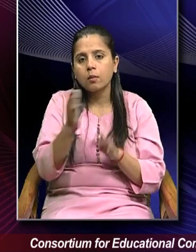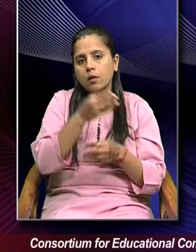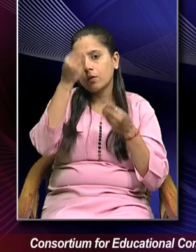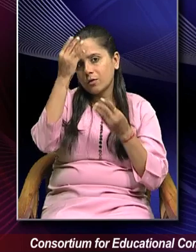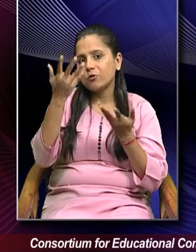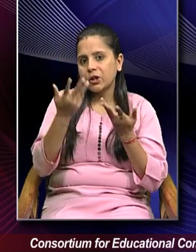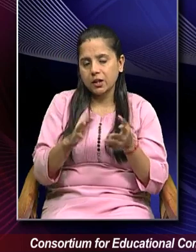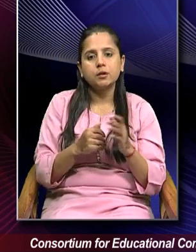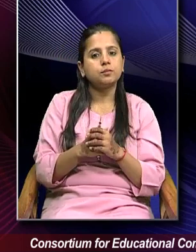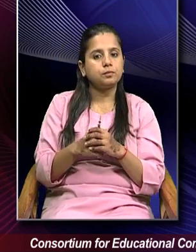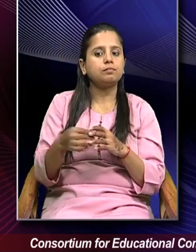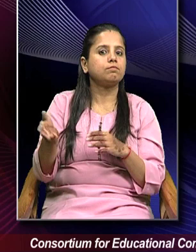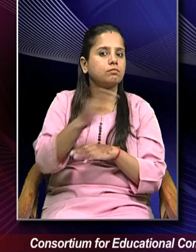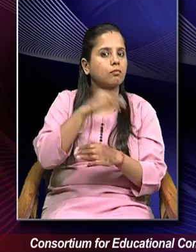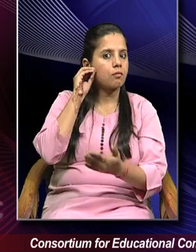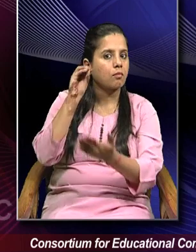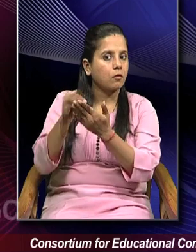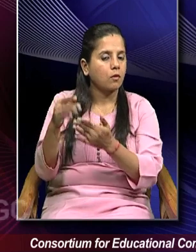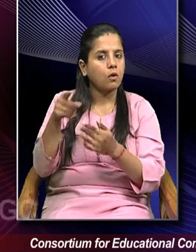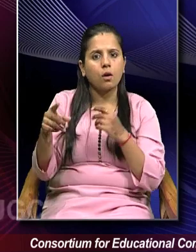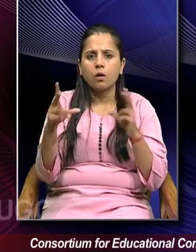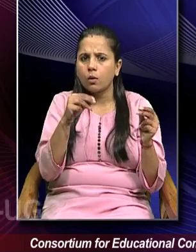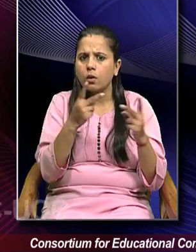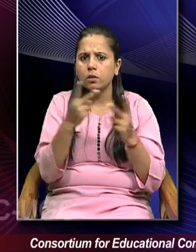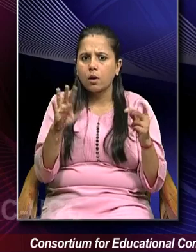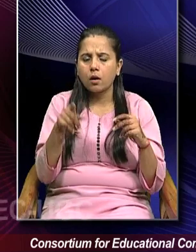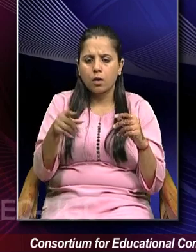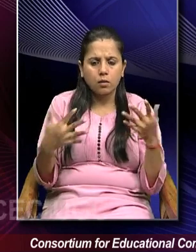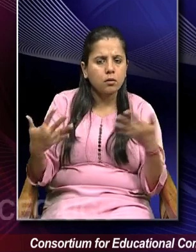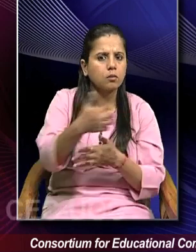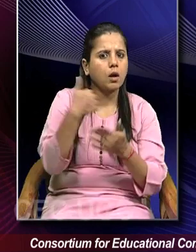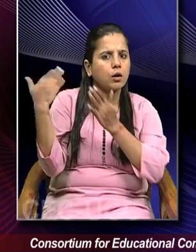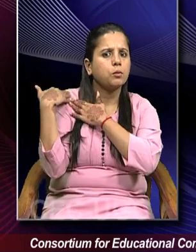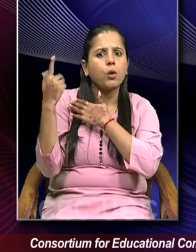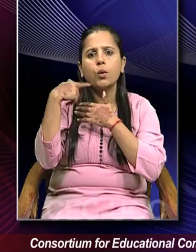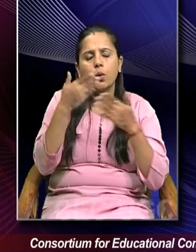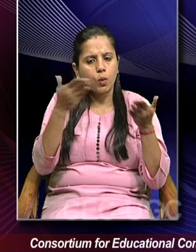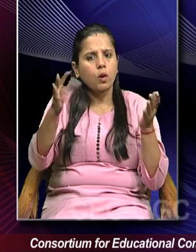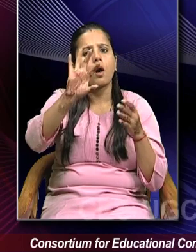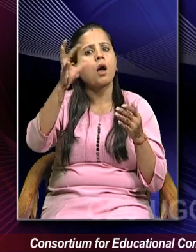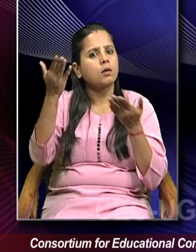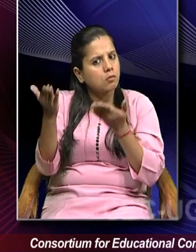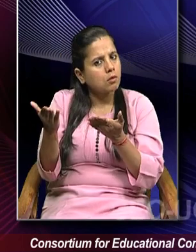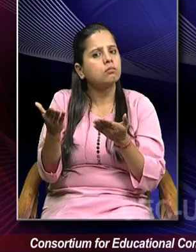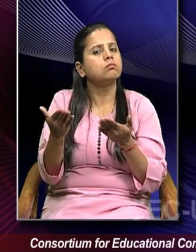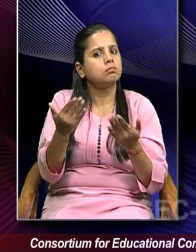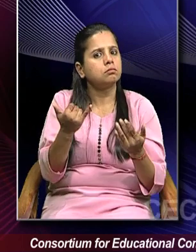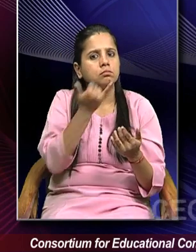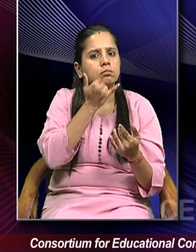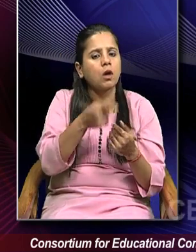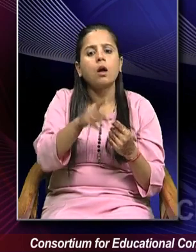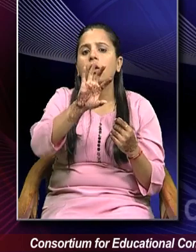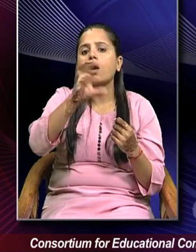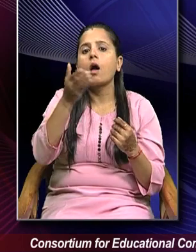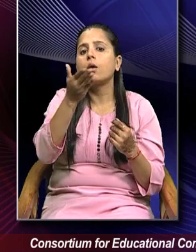as well, that they were talking in the framework of the collective responsibility of all the nations, that how all these